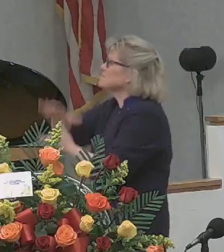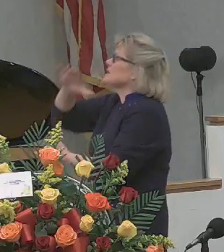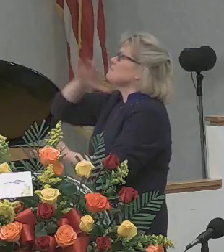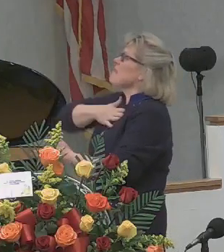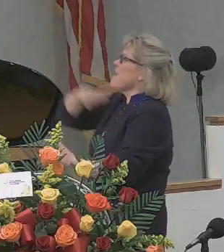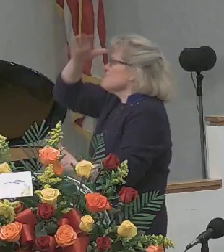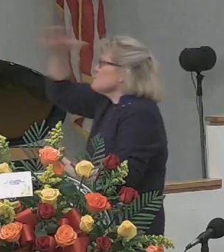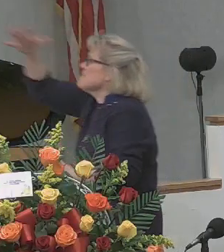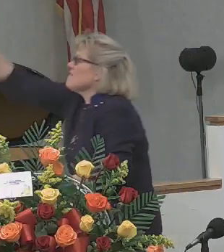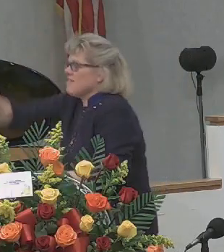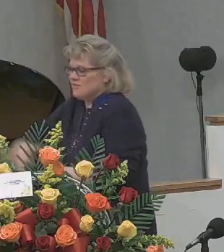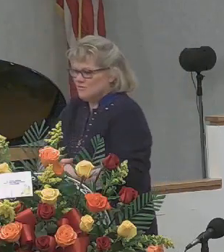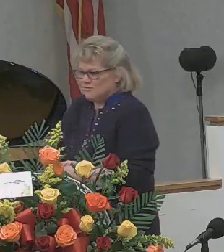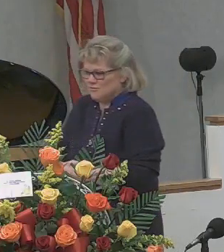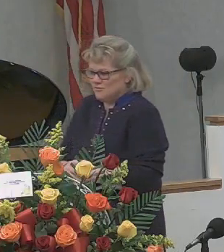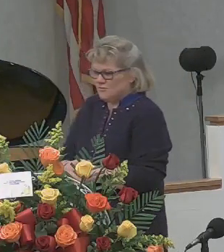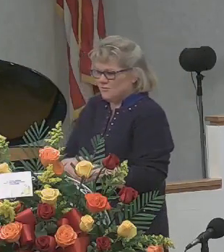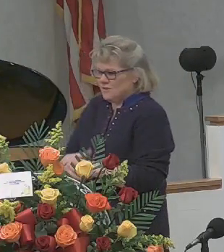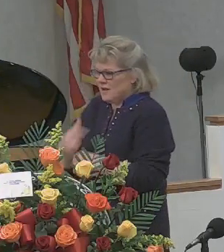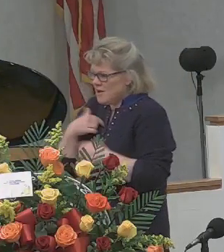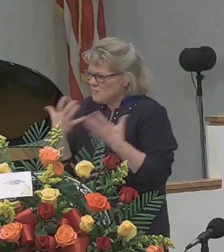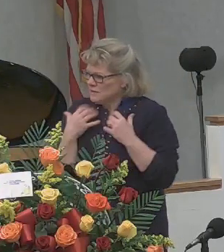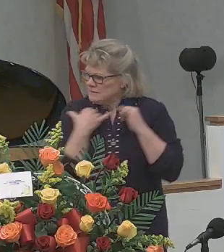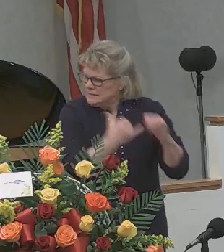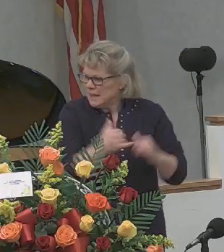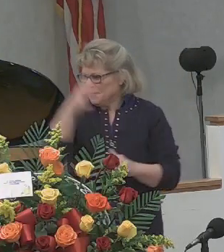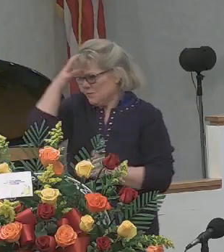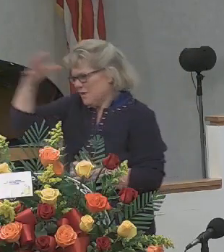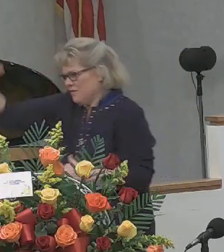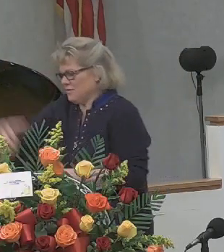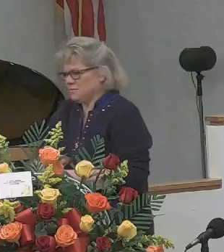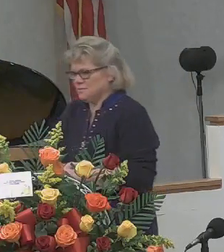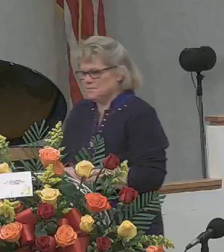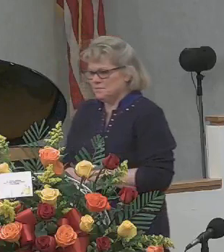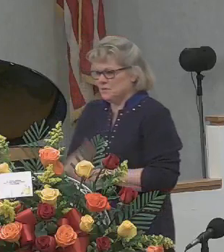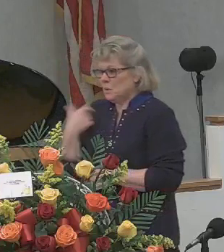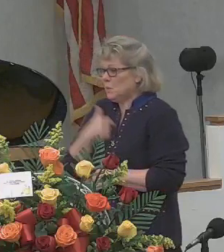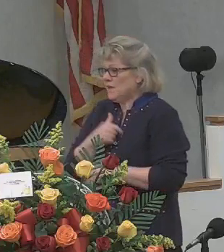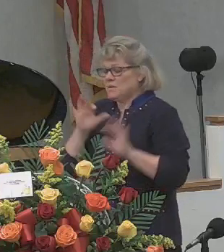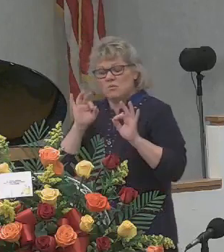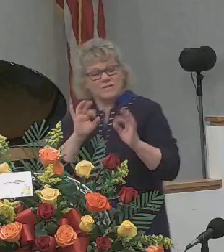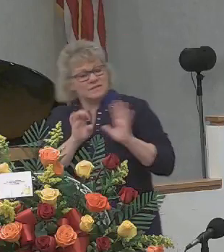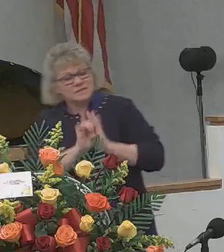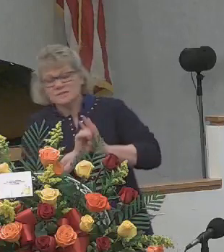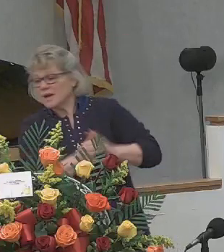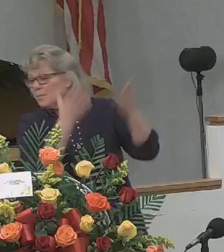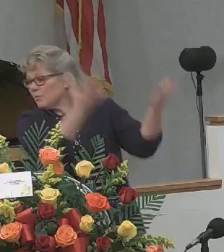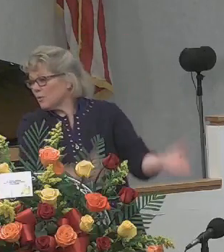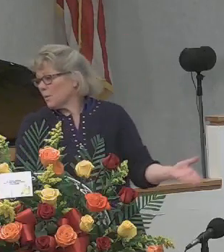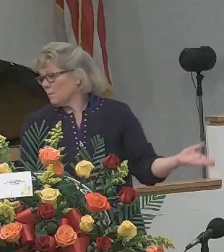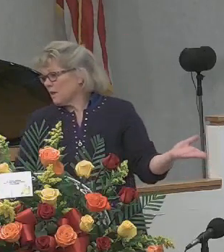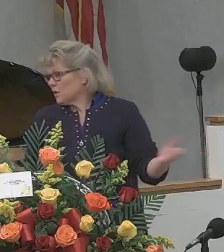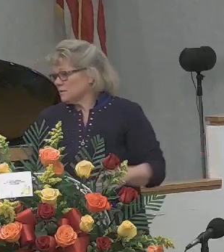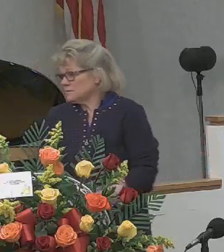my great-grandfather, like my friend. Because we have a good example here.